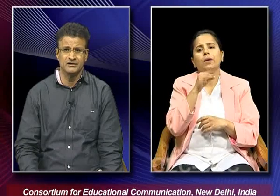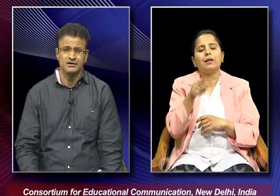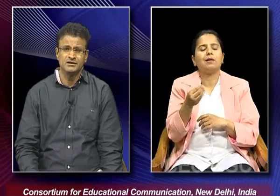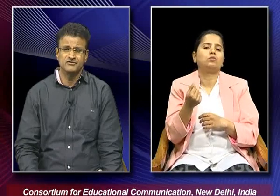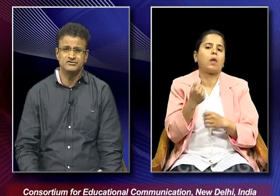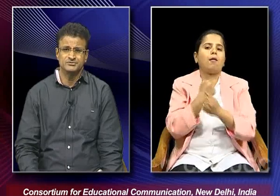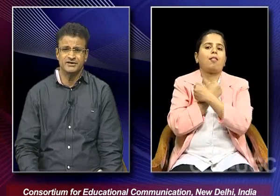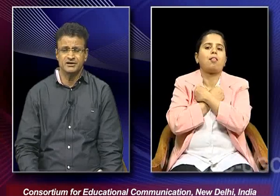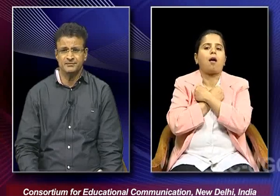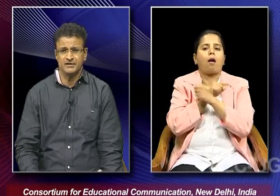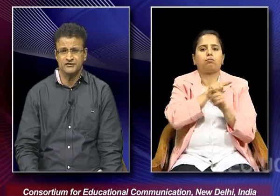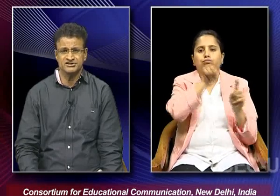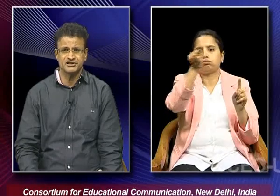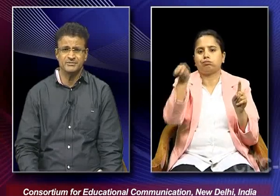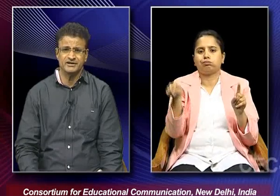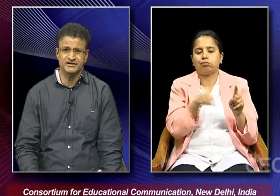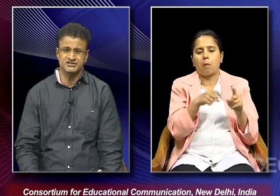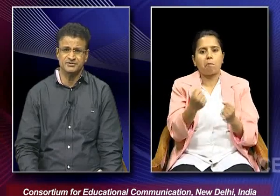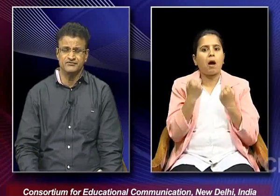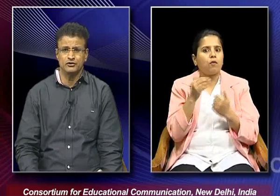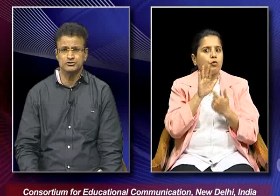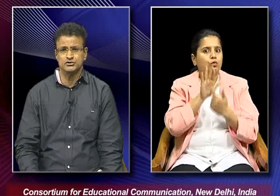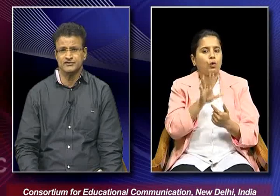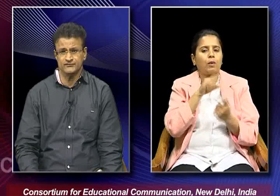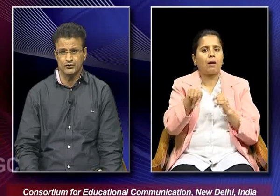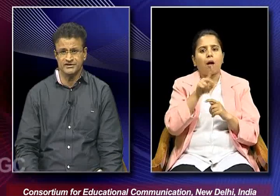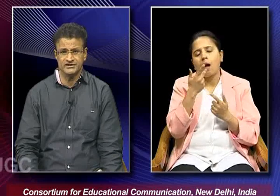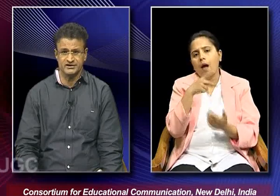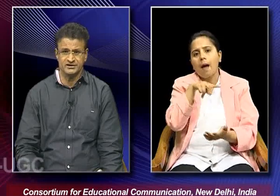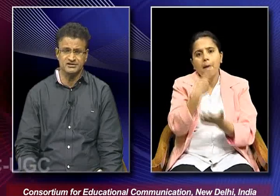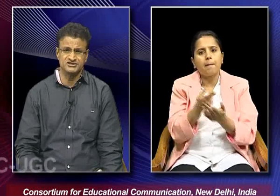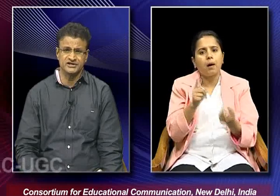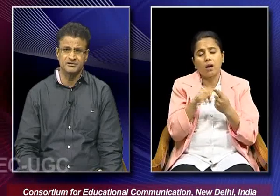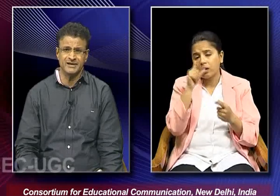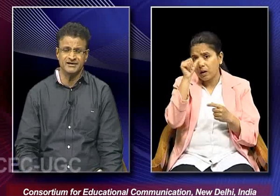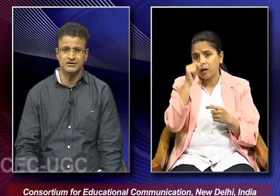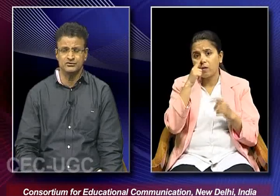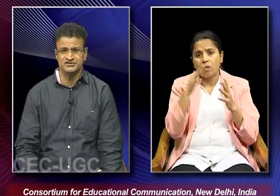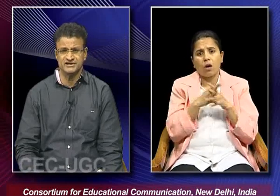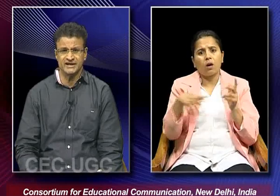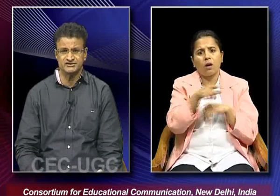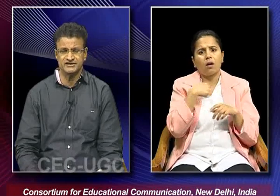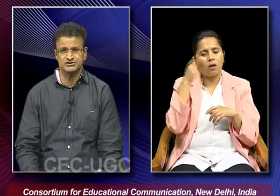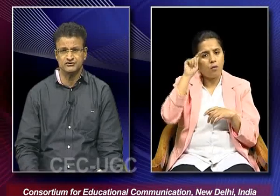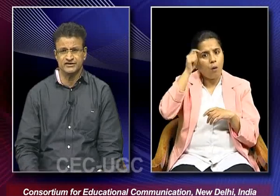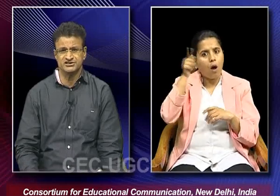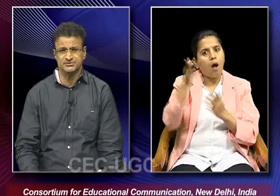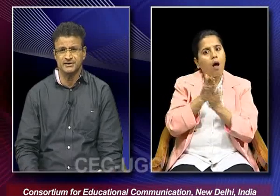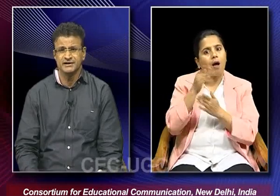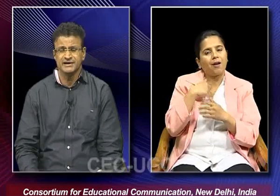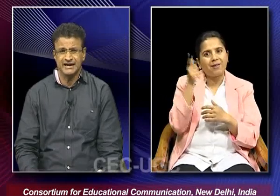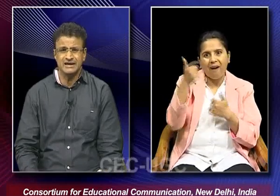triangle which was making a powerful statement against the pitfalls of the affluent Indian girls taking blindly to the westernized ways of